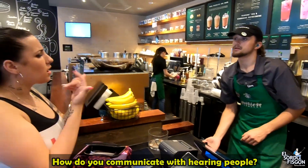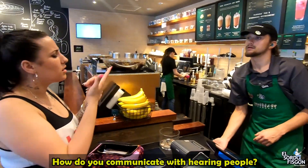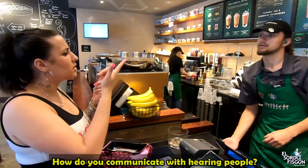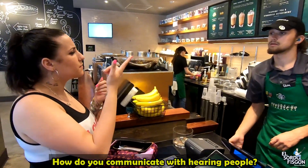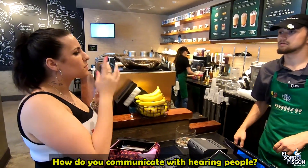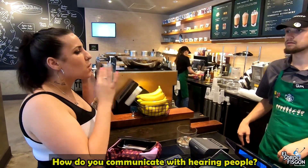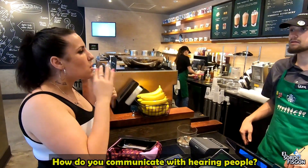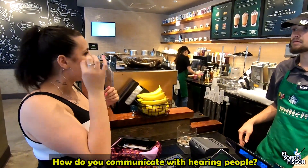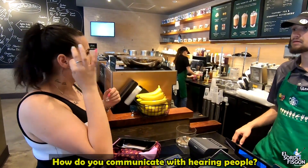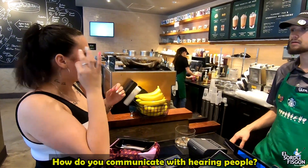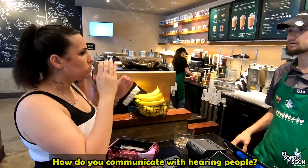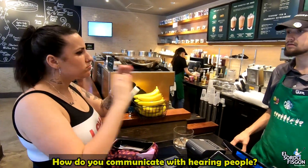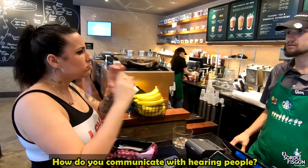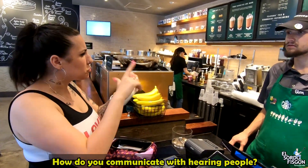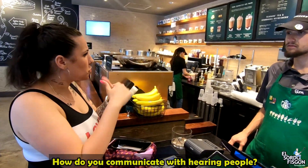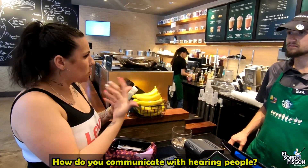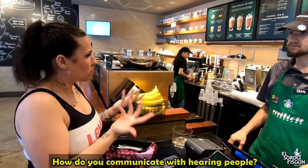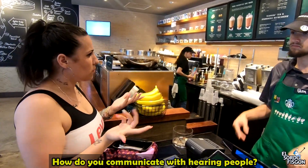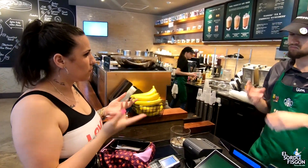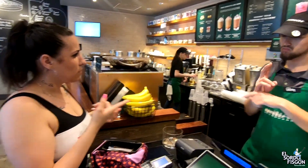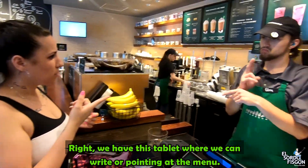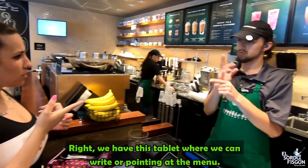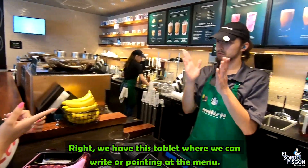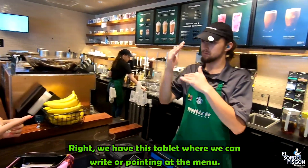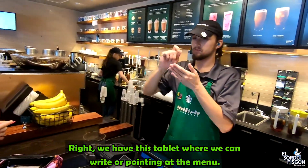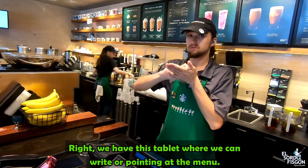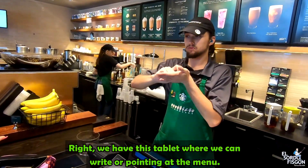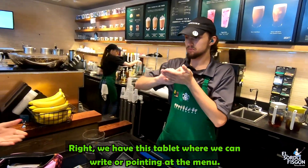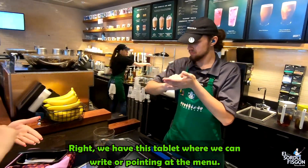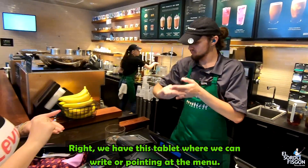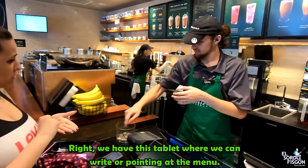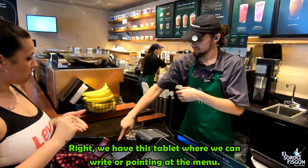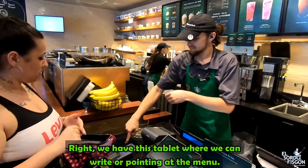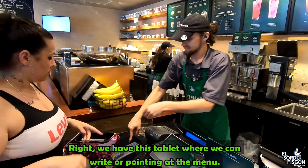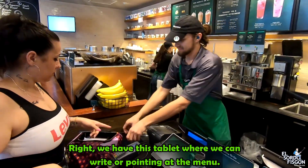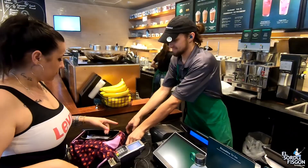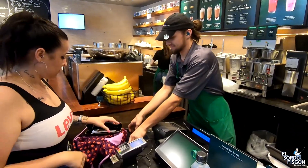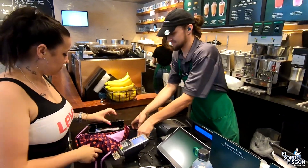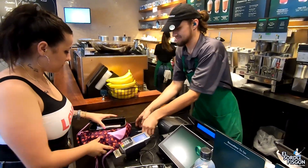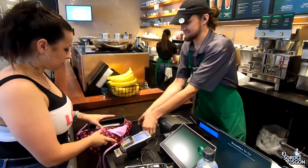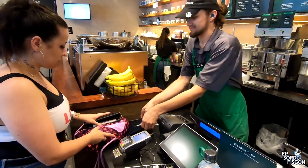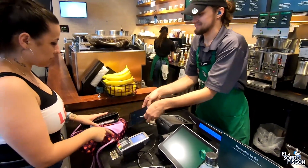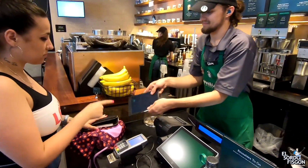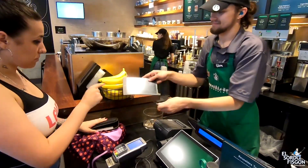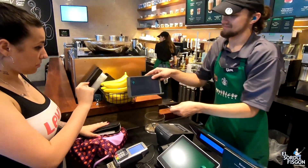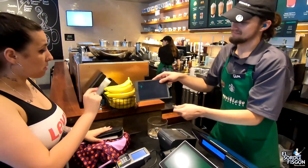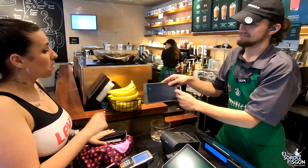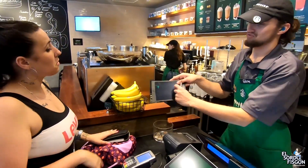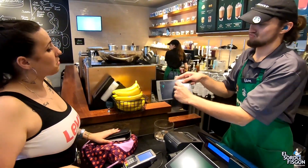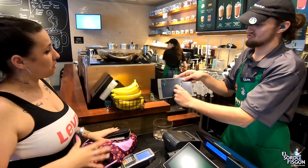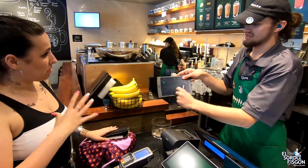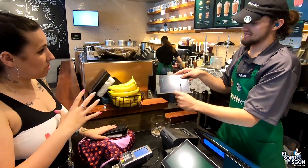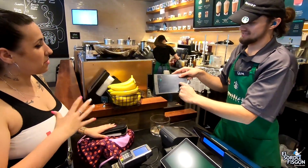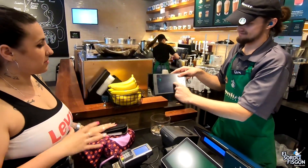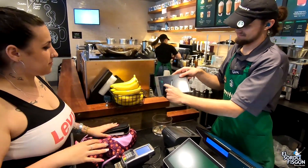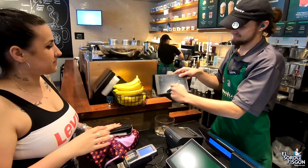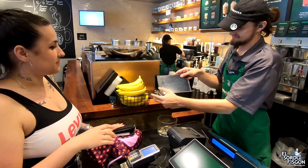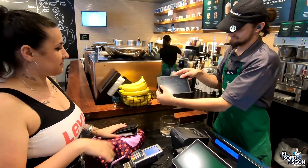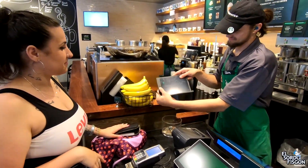How do you communicate with hearing people? Right, we have this tablet where we can write or point in that the